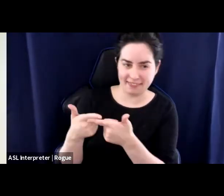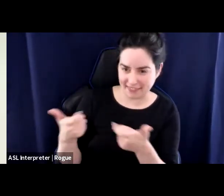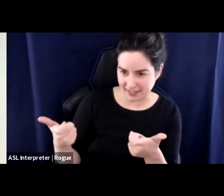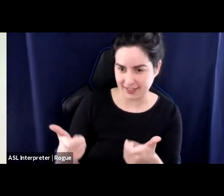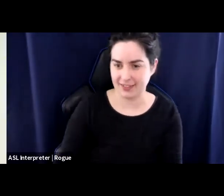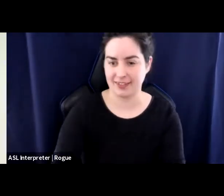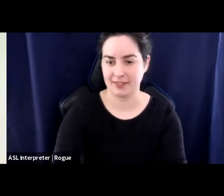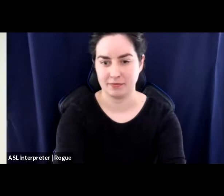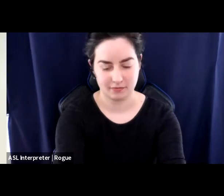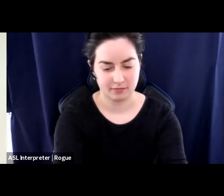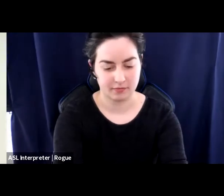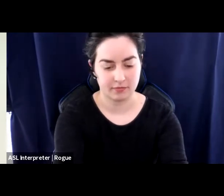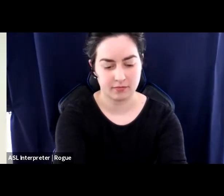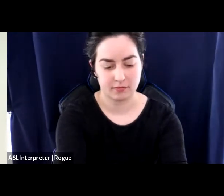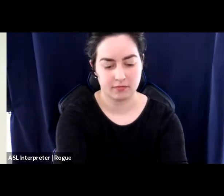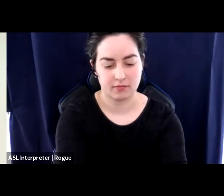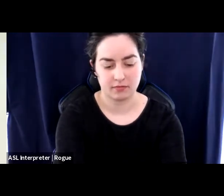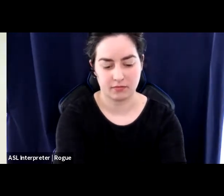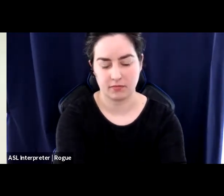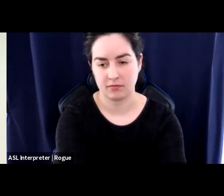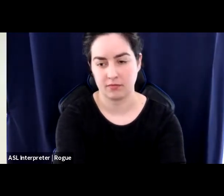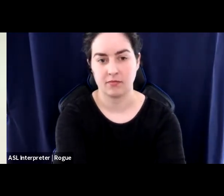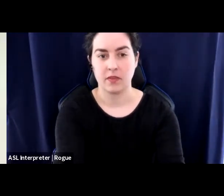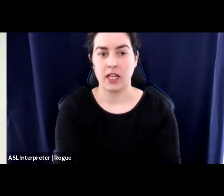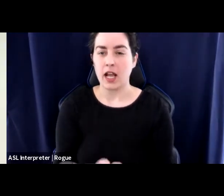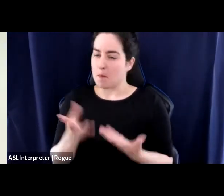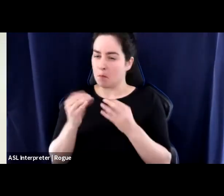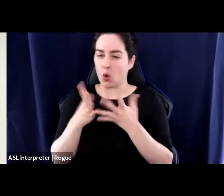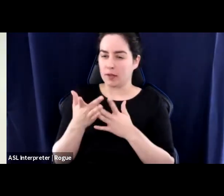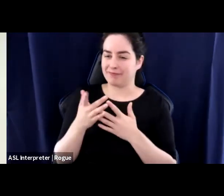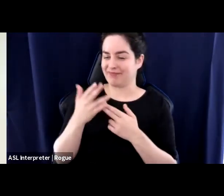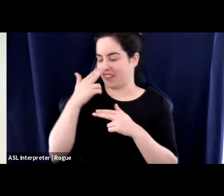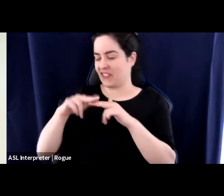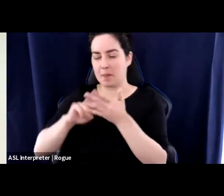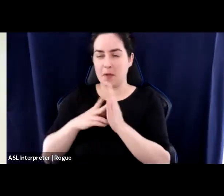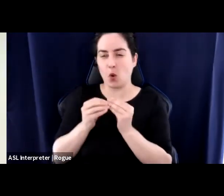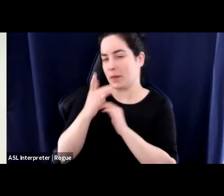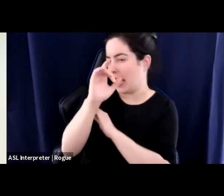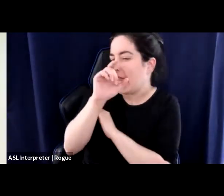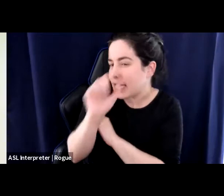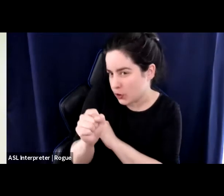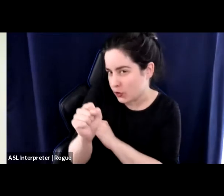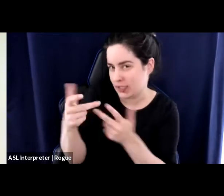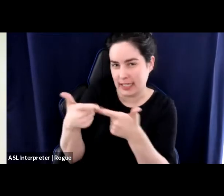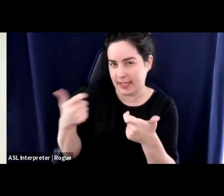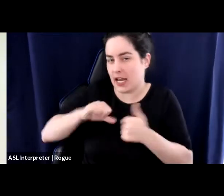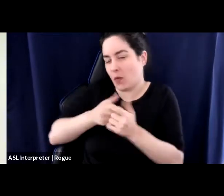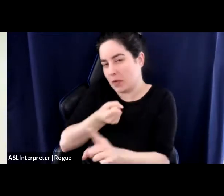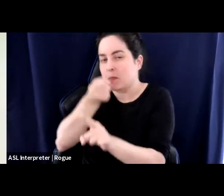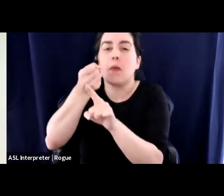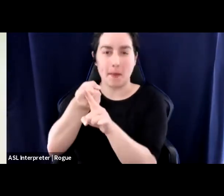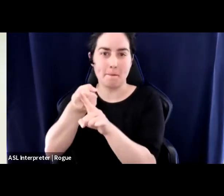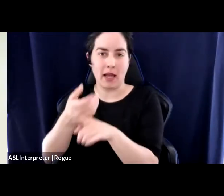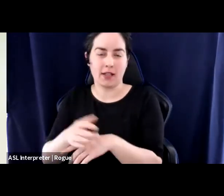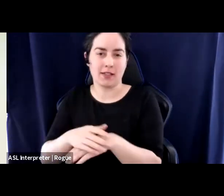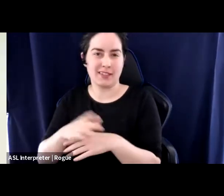address discrimination against women with disabilities. Bonnie and Roselle both talked about the Slatter case, and that's the